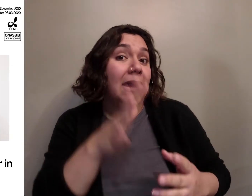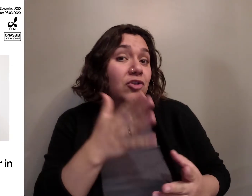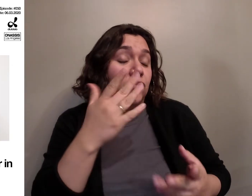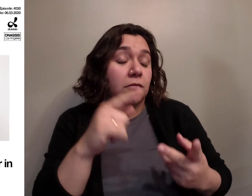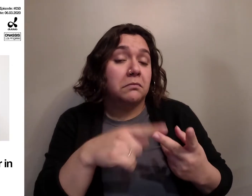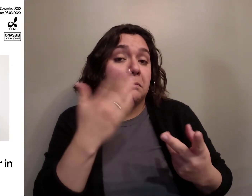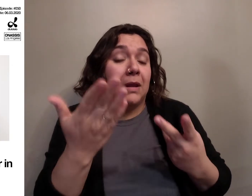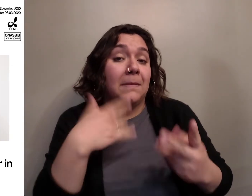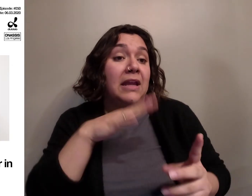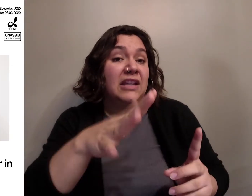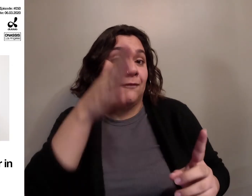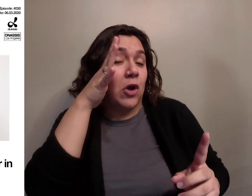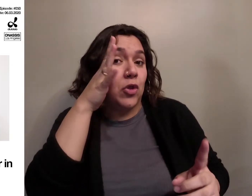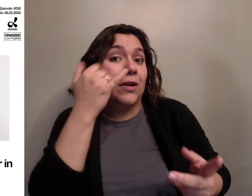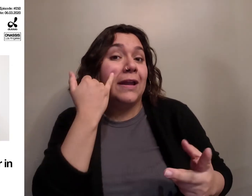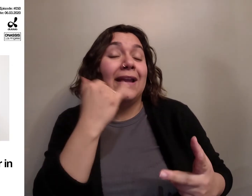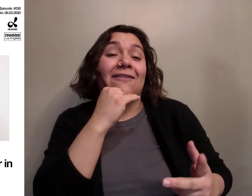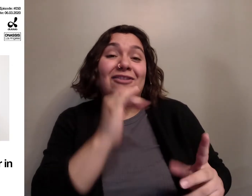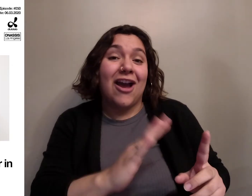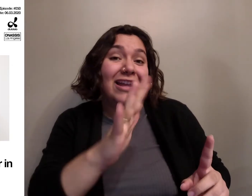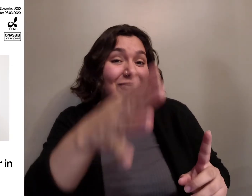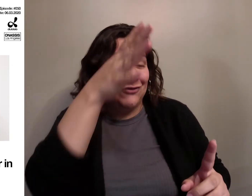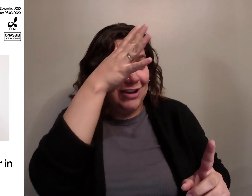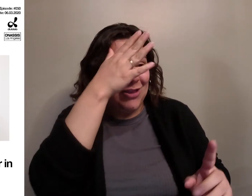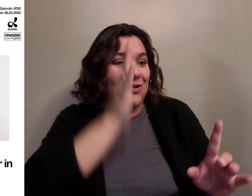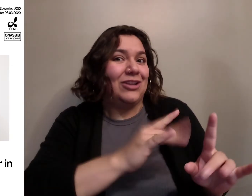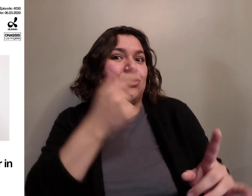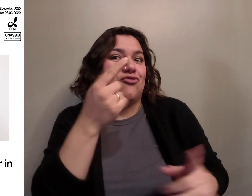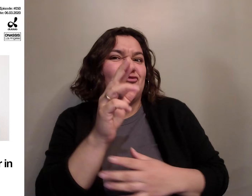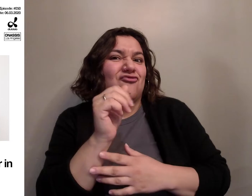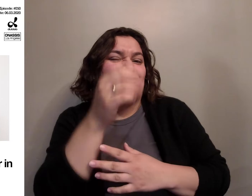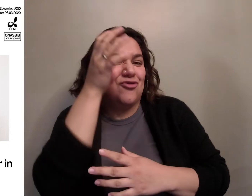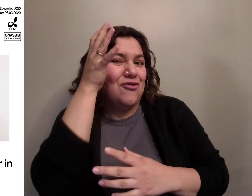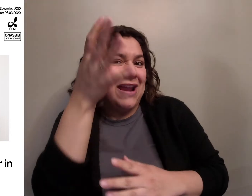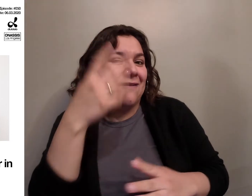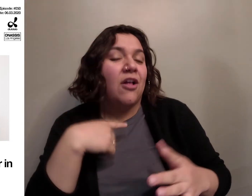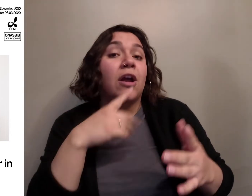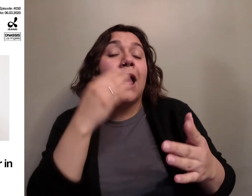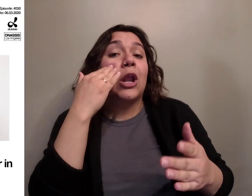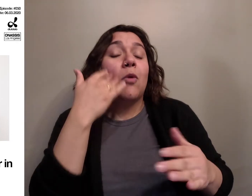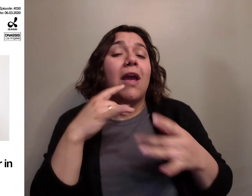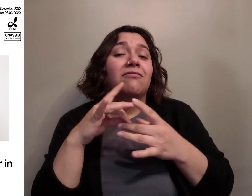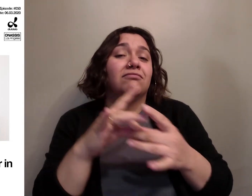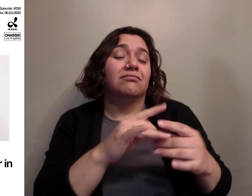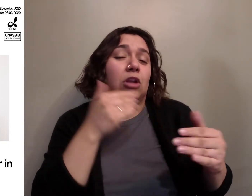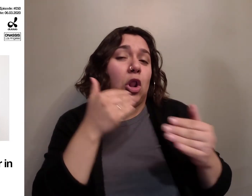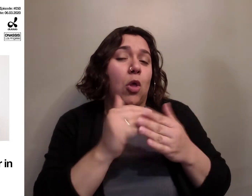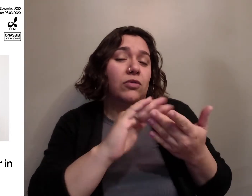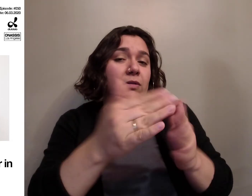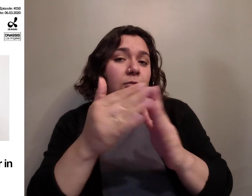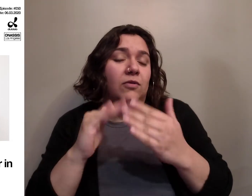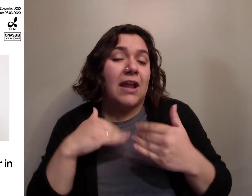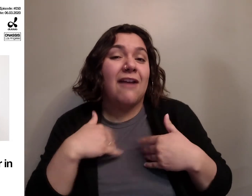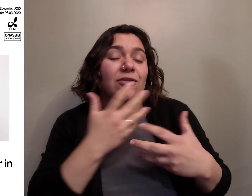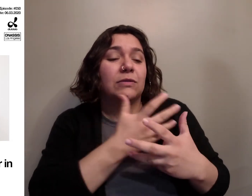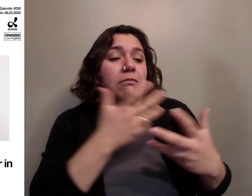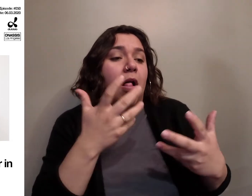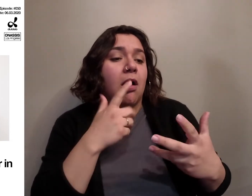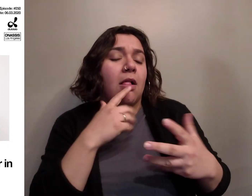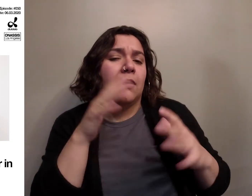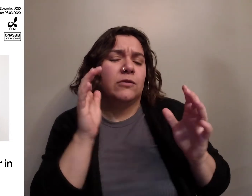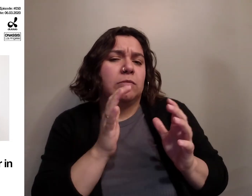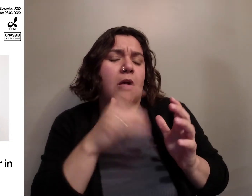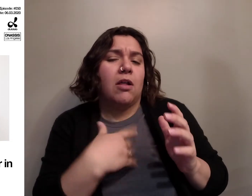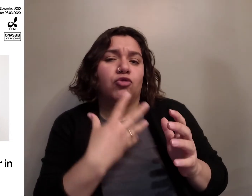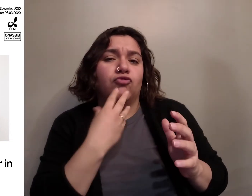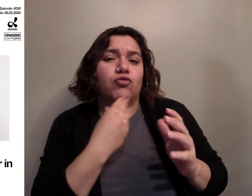he might have known, if not the pastor, his father, if not his father, his grandfather. It was such a tight community.